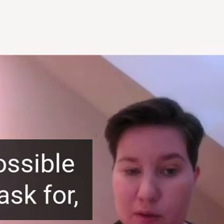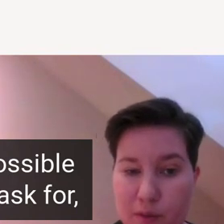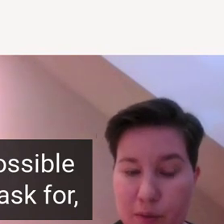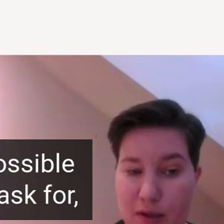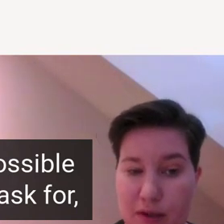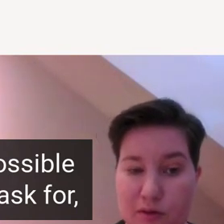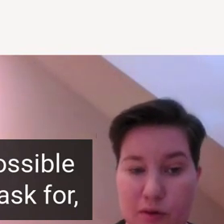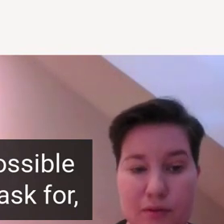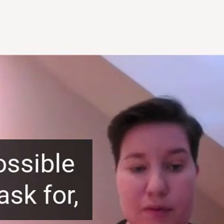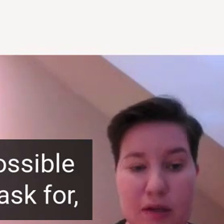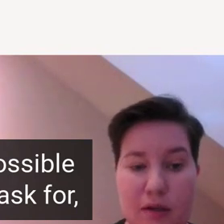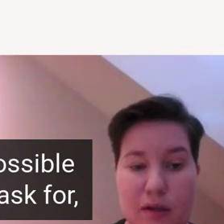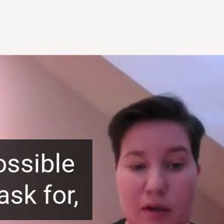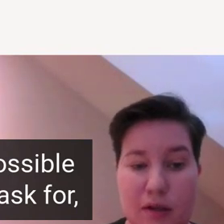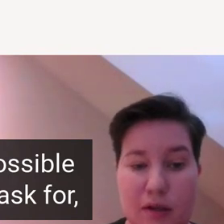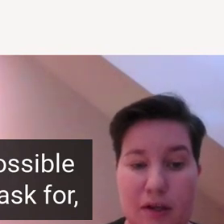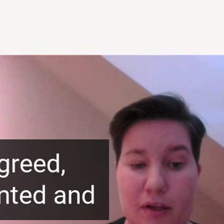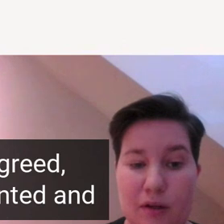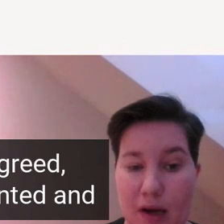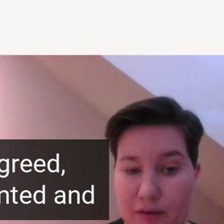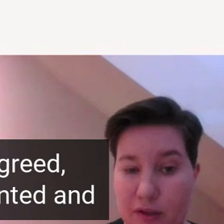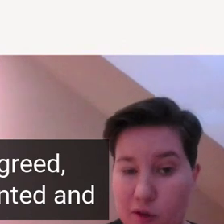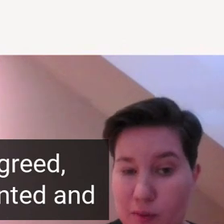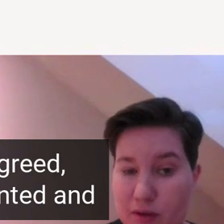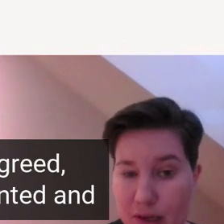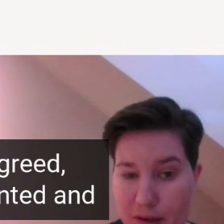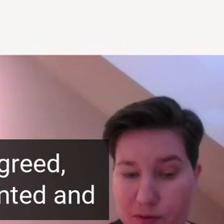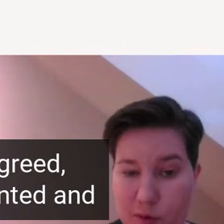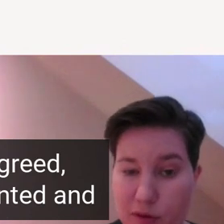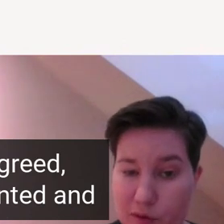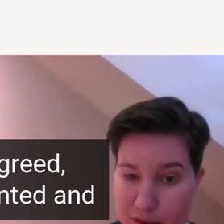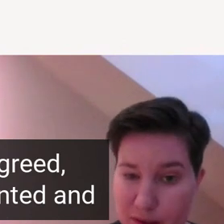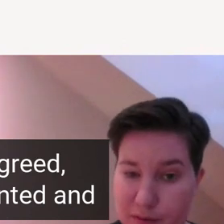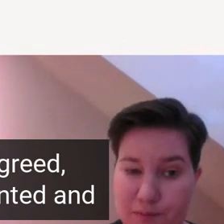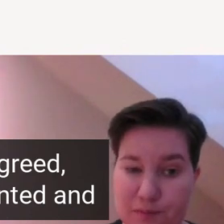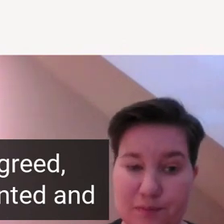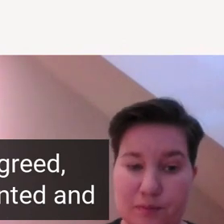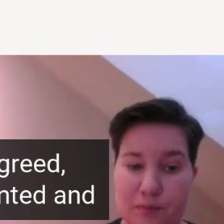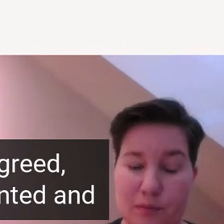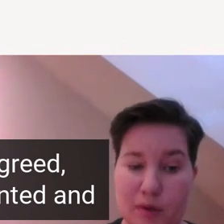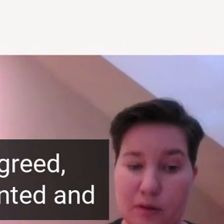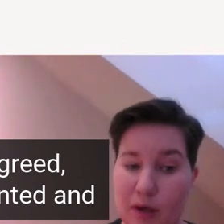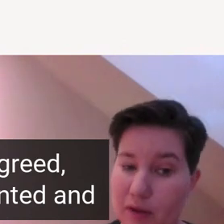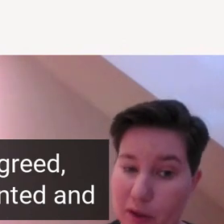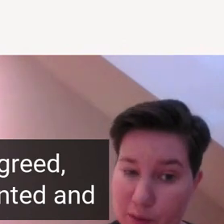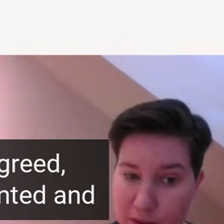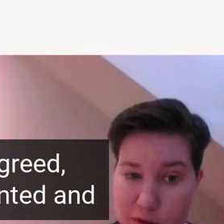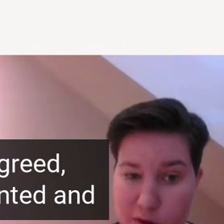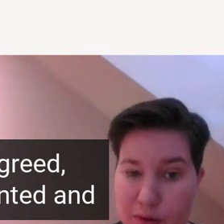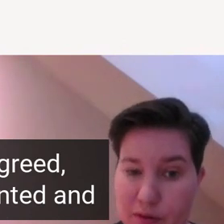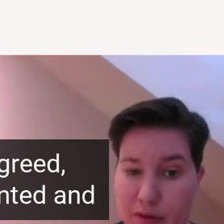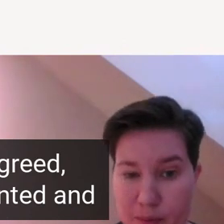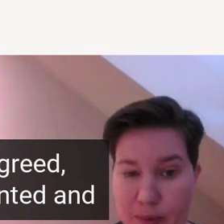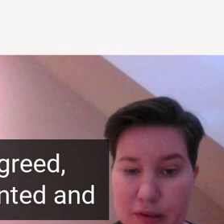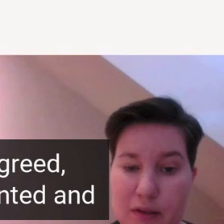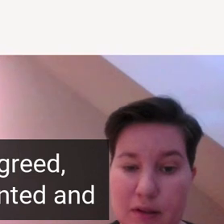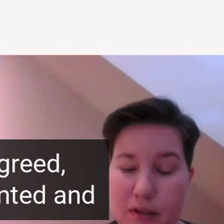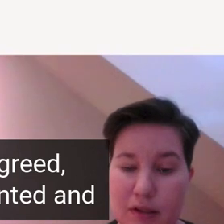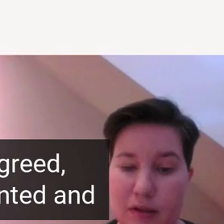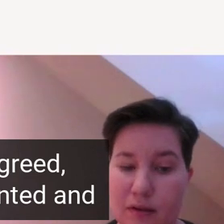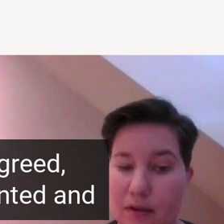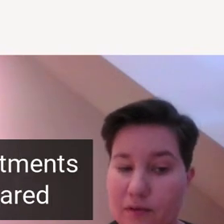they know what to ask for, to have the adjustments they ask for agreed, to have the agreed adjustments